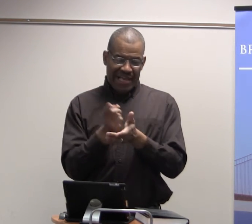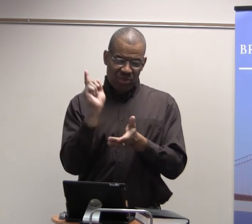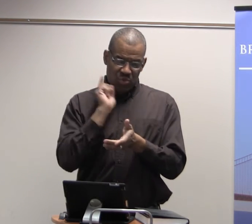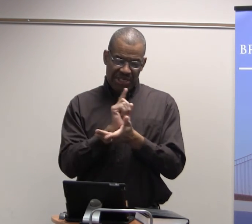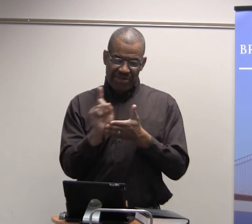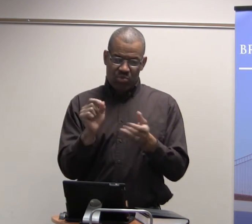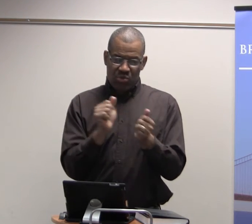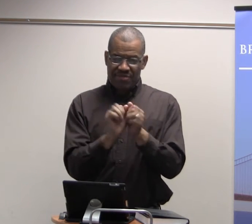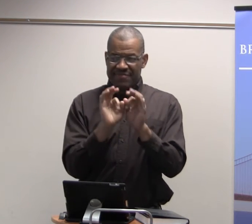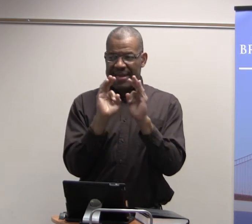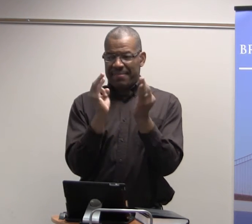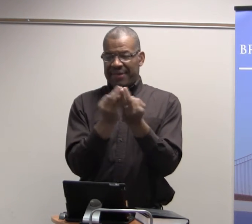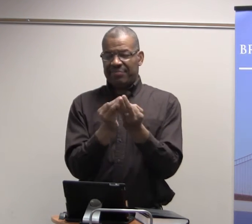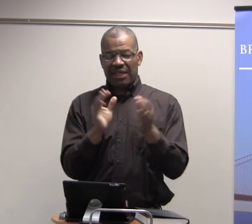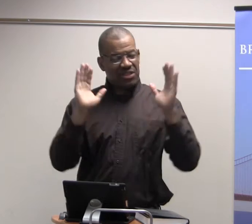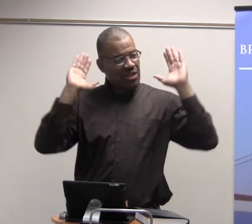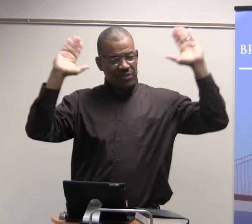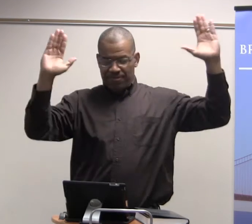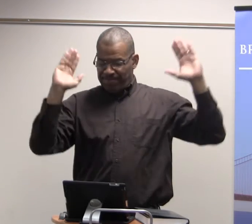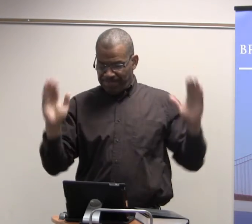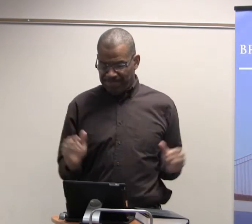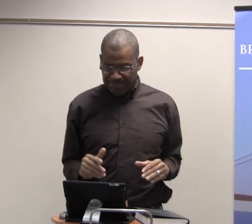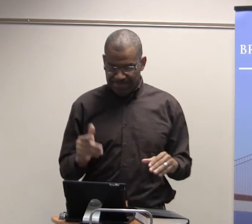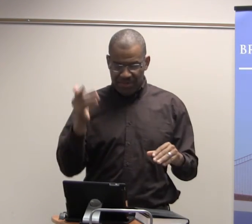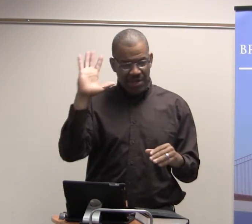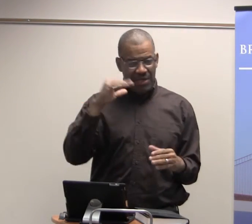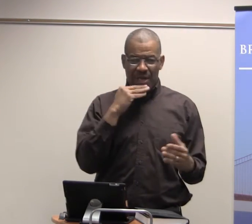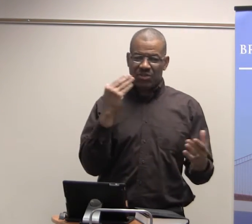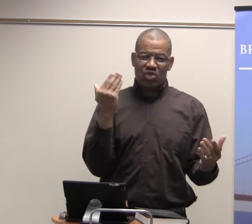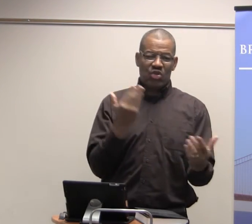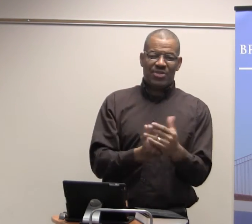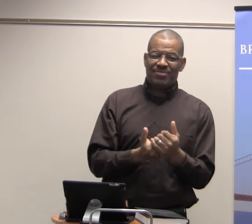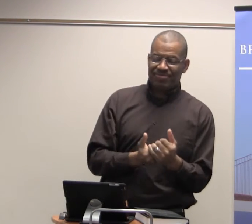last week with the family. That's awesome. God's good.